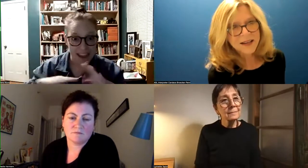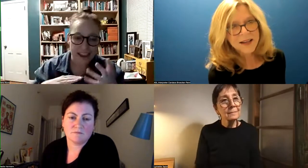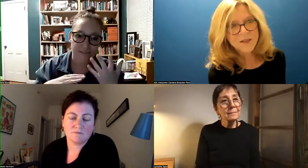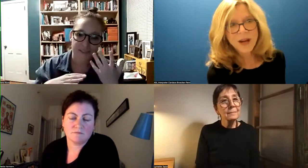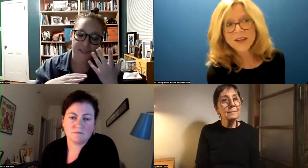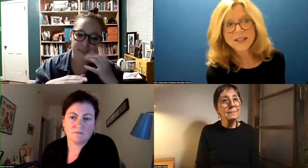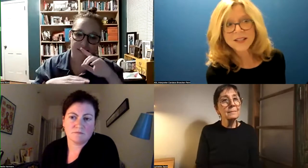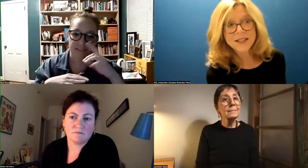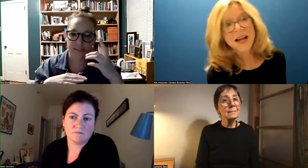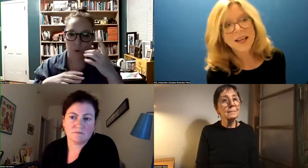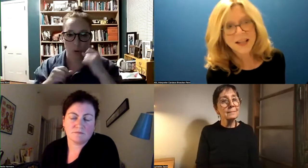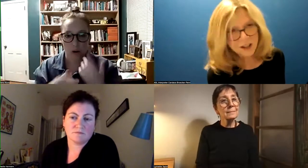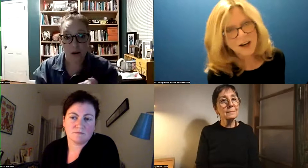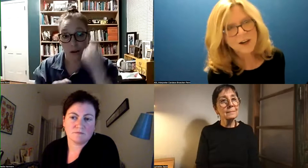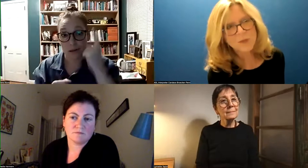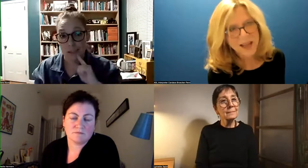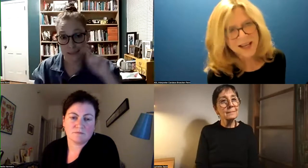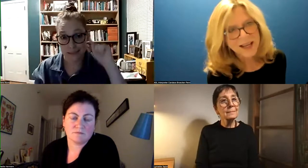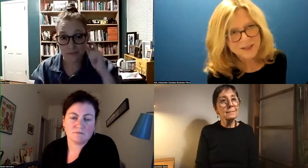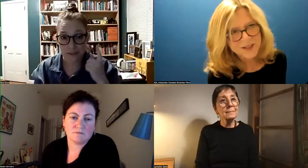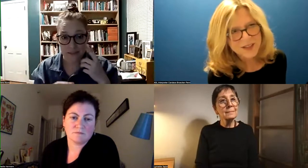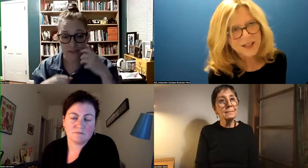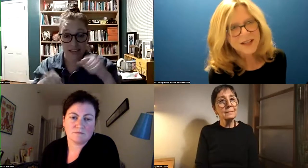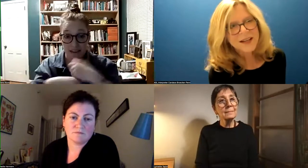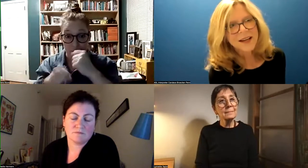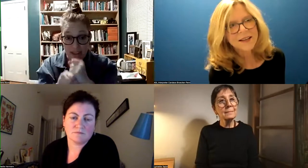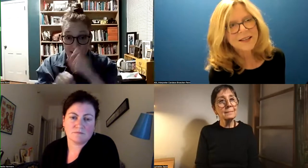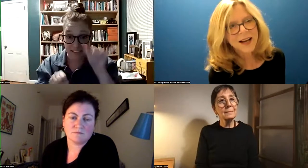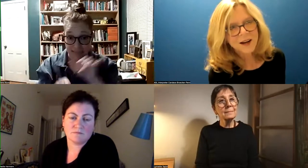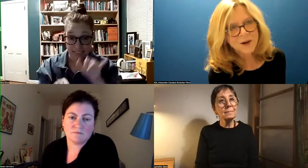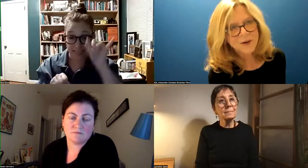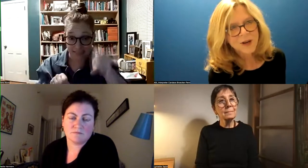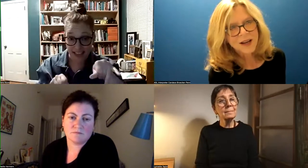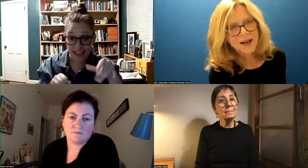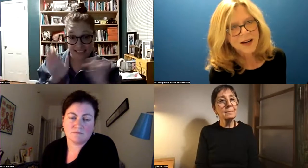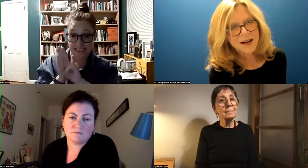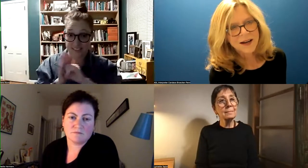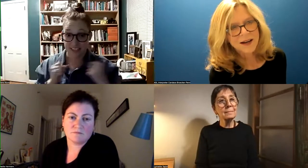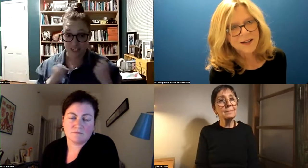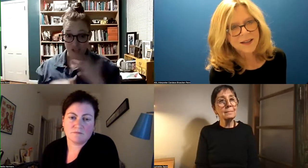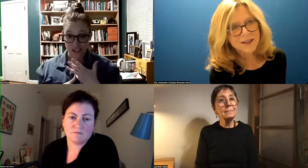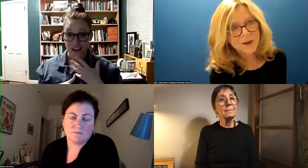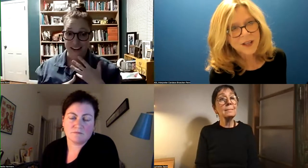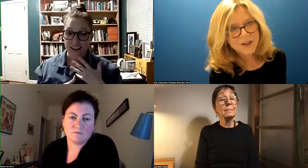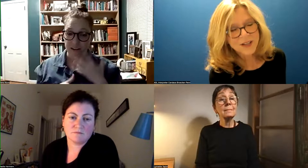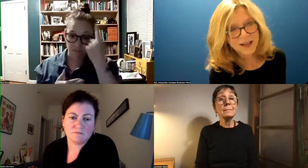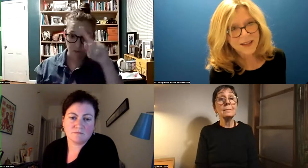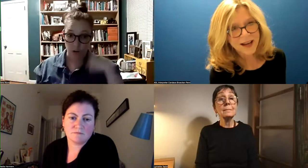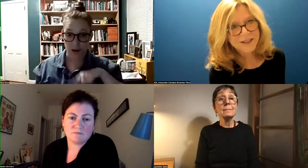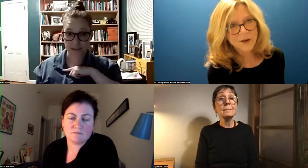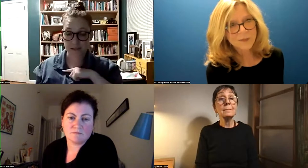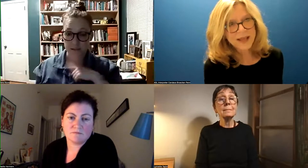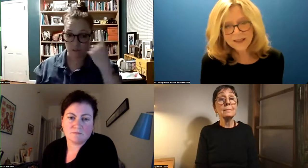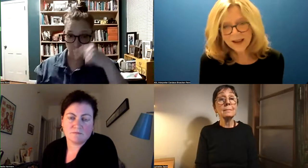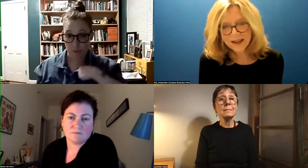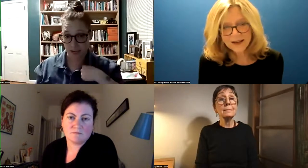that, the way that society at large behaves and how they don't understand that.